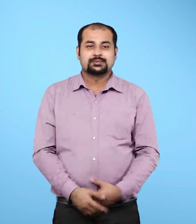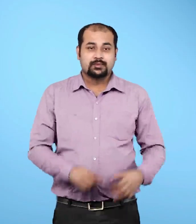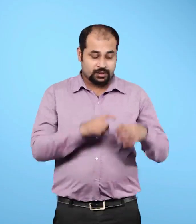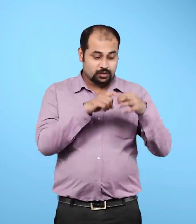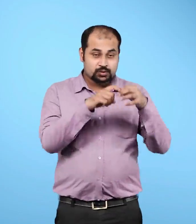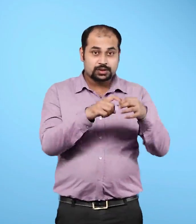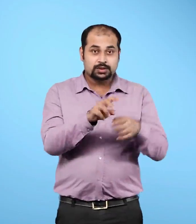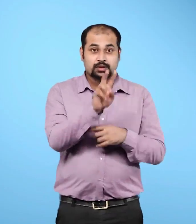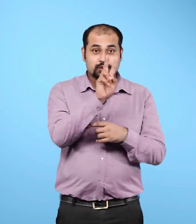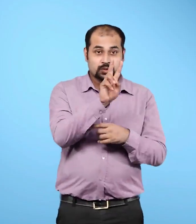Question 2.